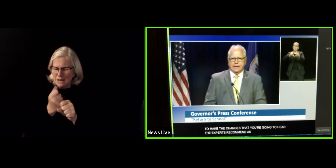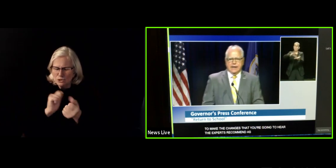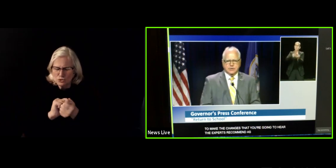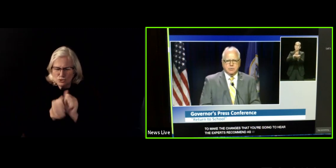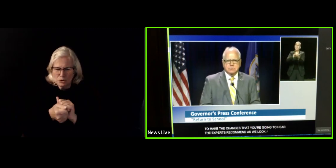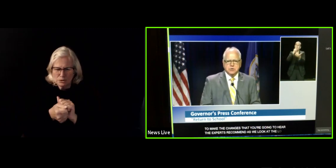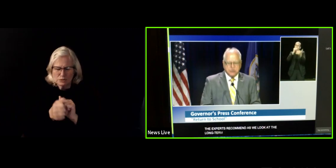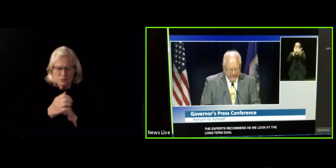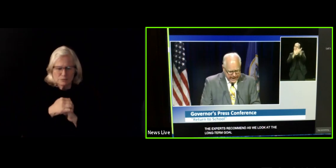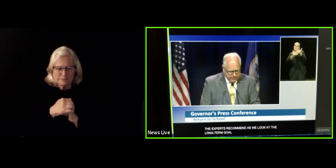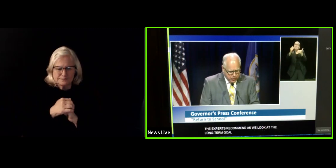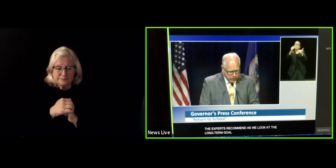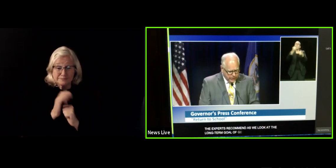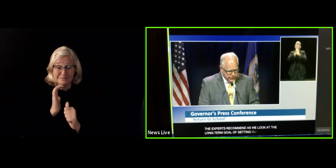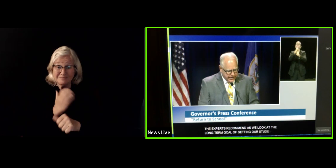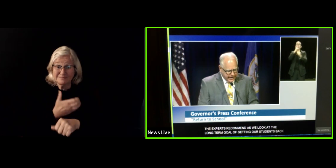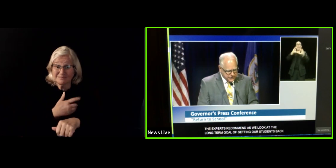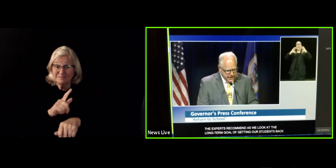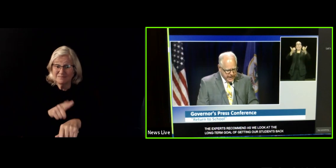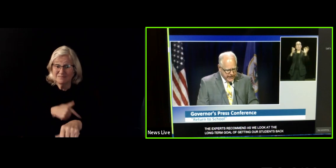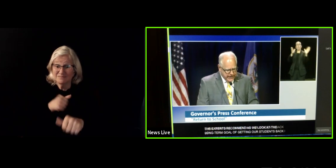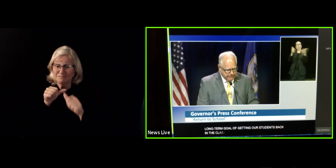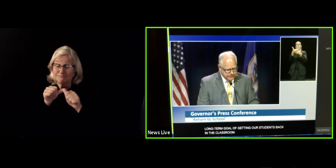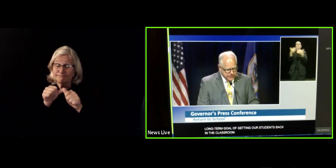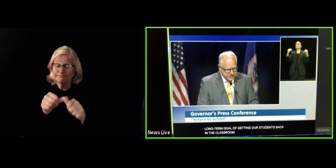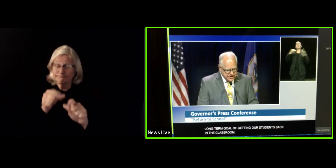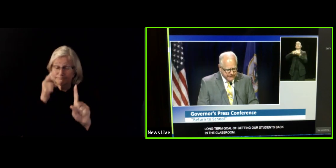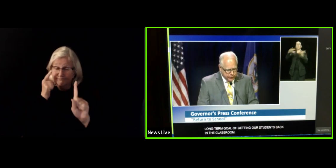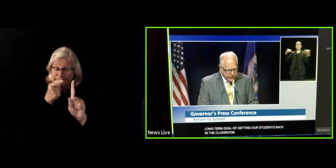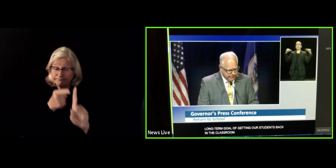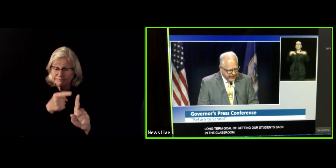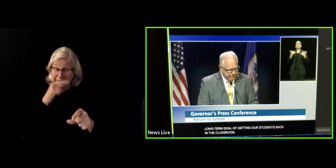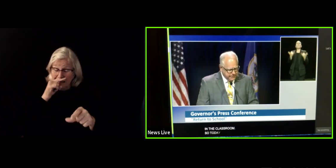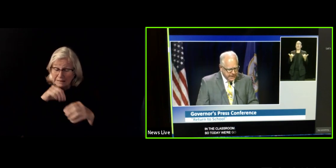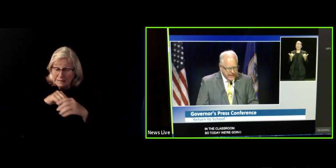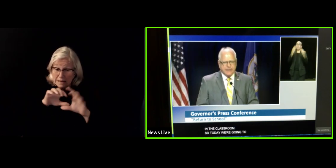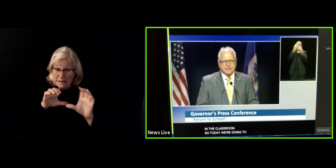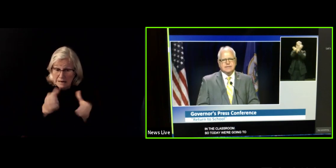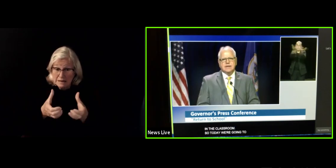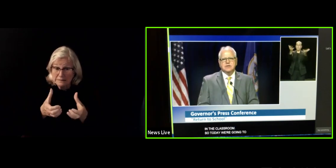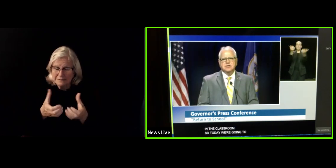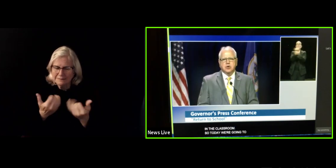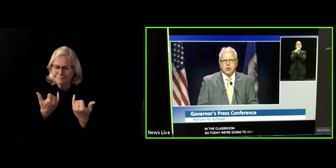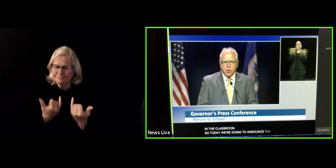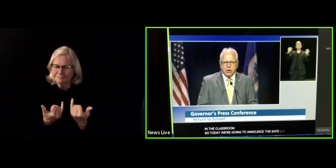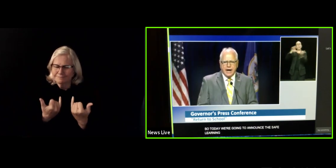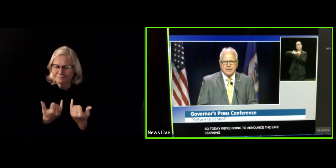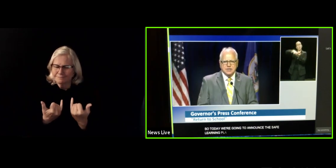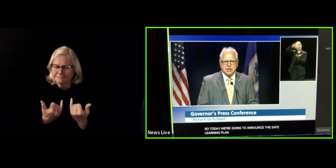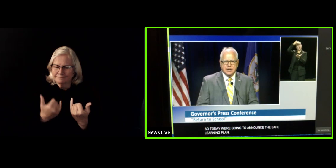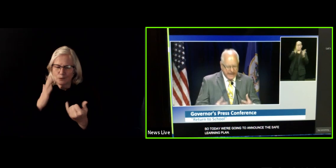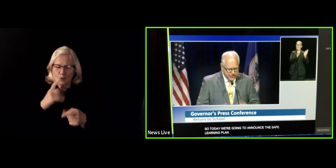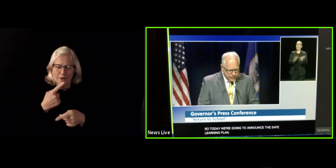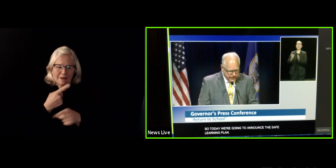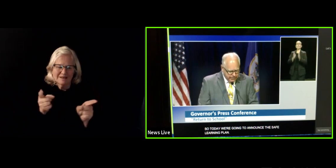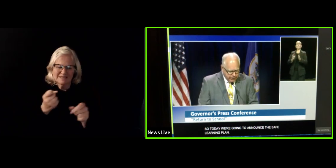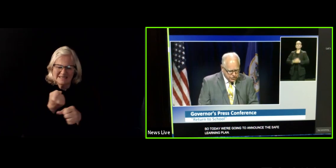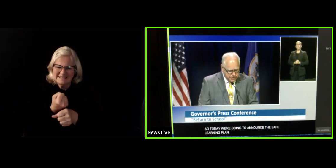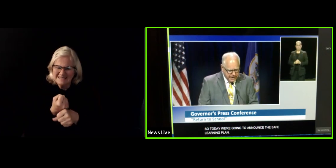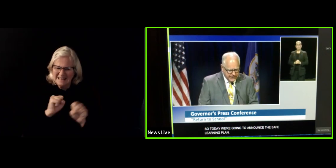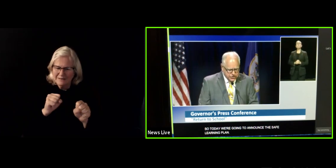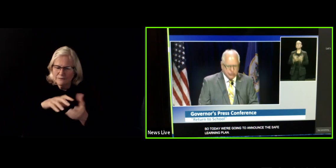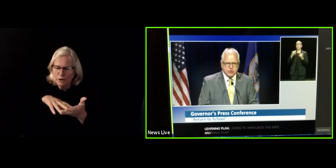the classroom. So today, we're going to announce the Safe Learning Plan. And as I said, this is a localized, data-driven